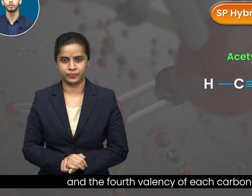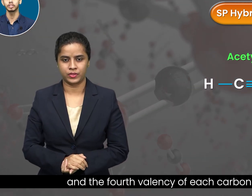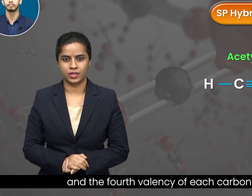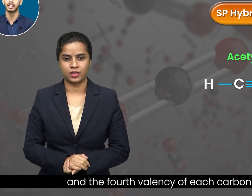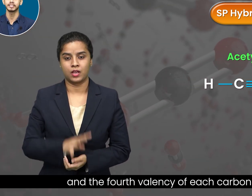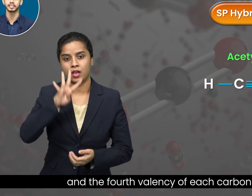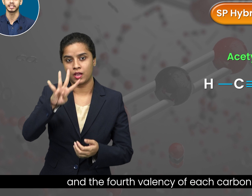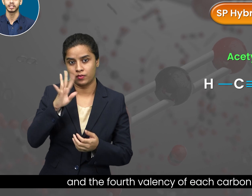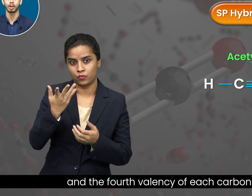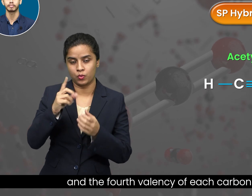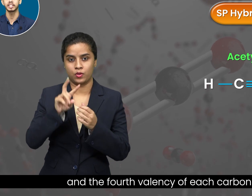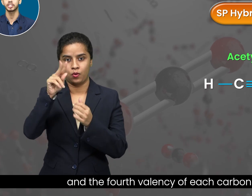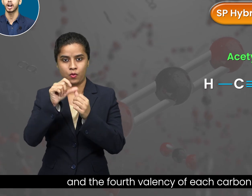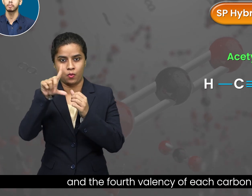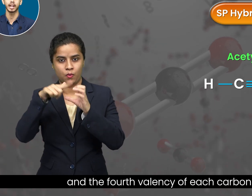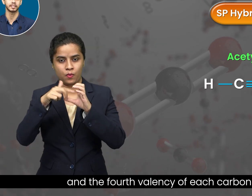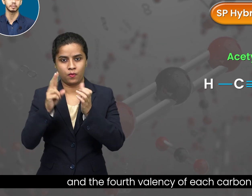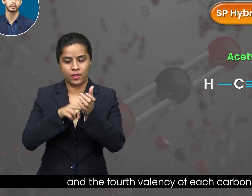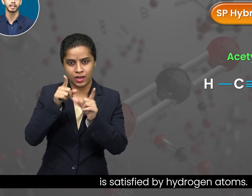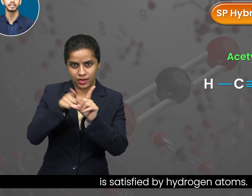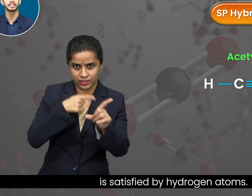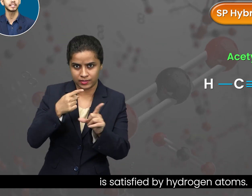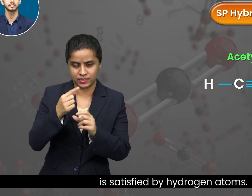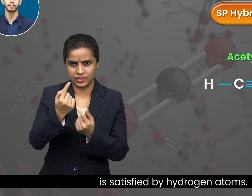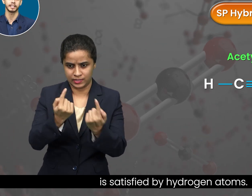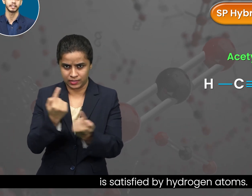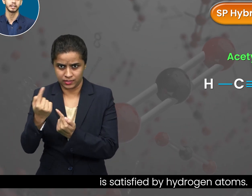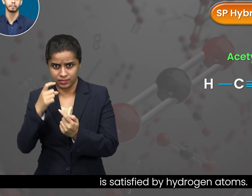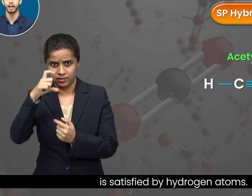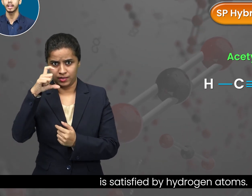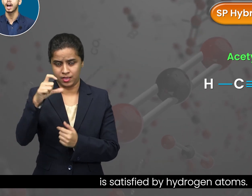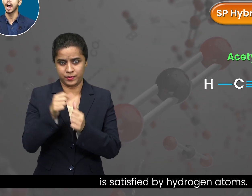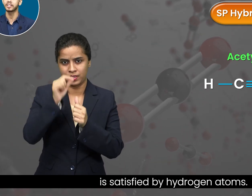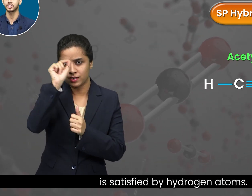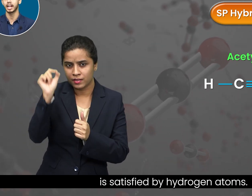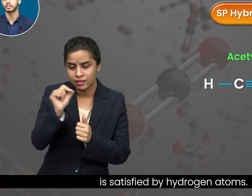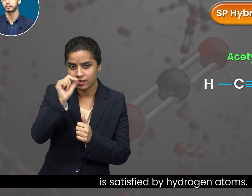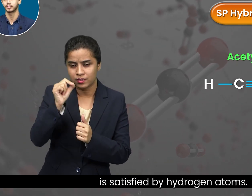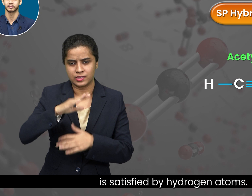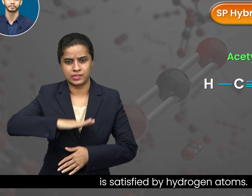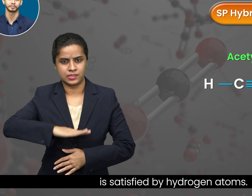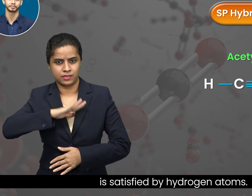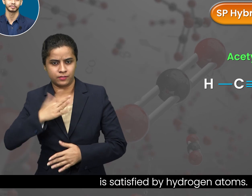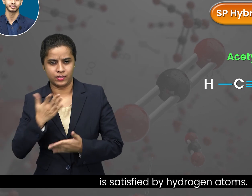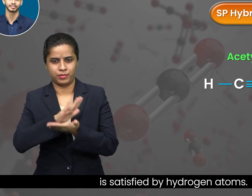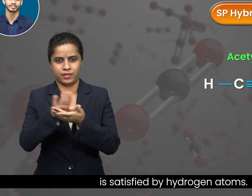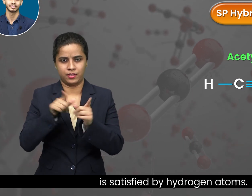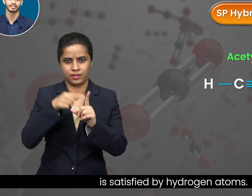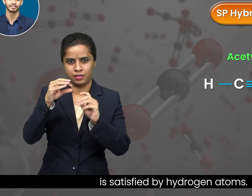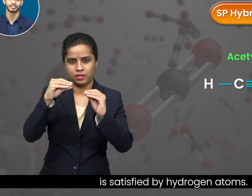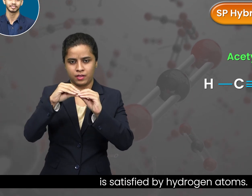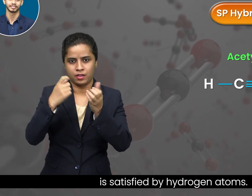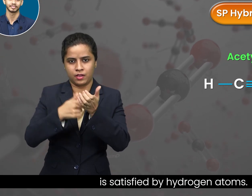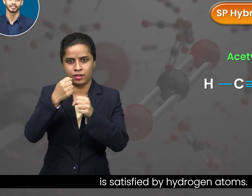and the fourth valency of each carbon atom is satisfied by hydrogen atoms.